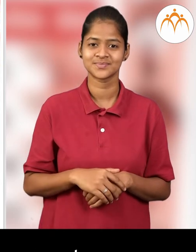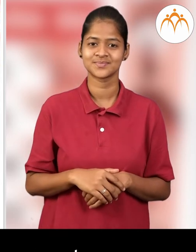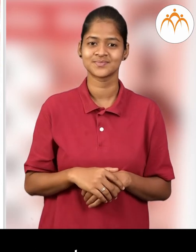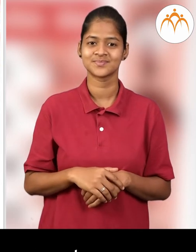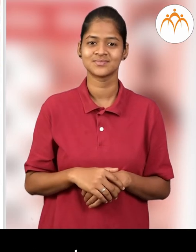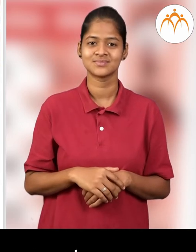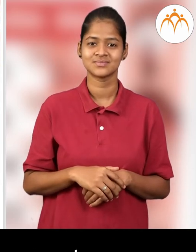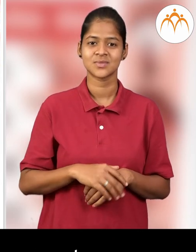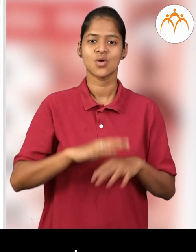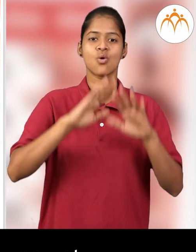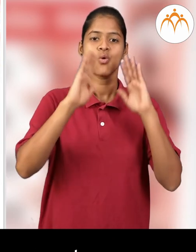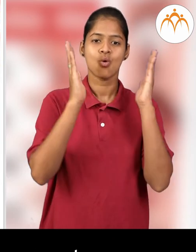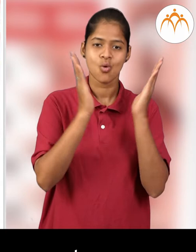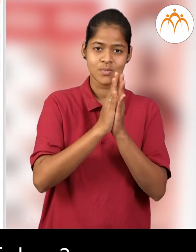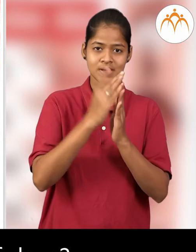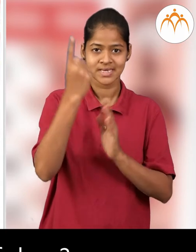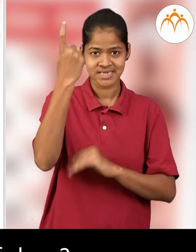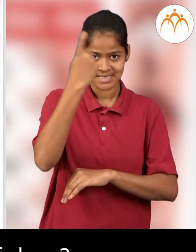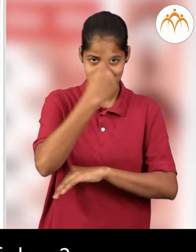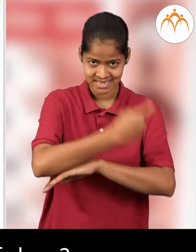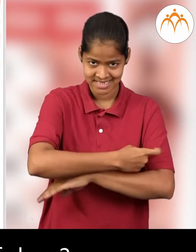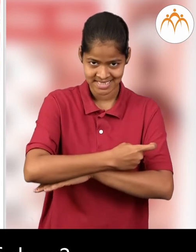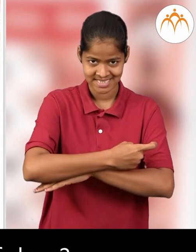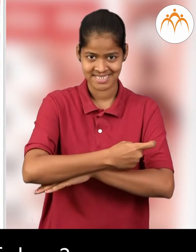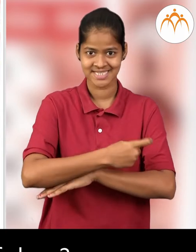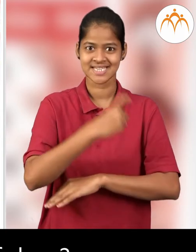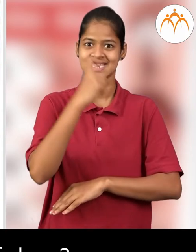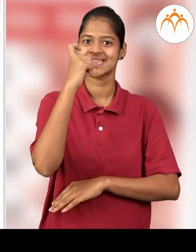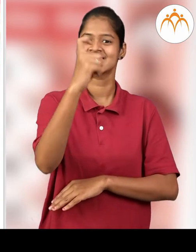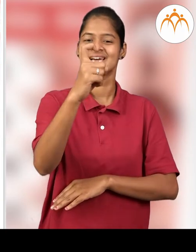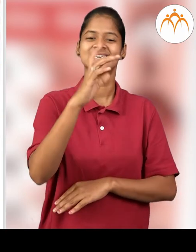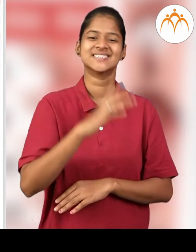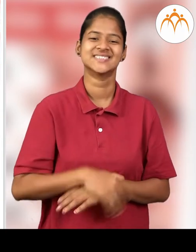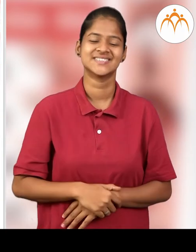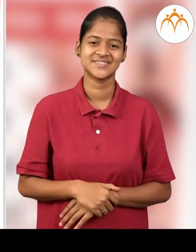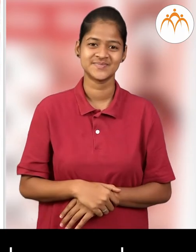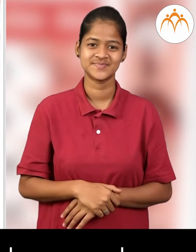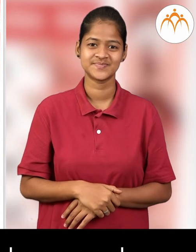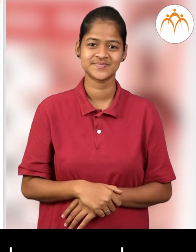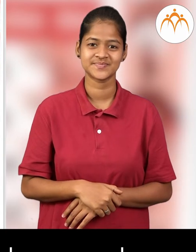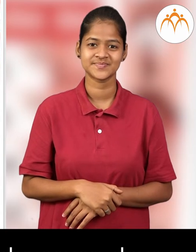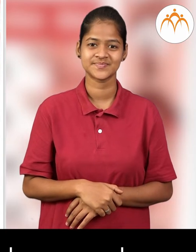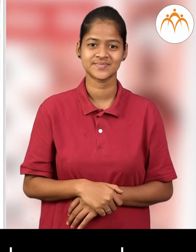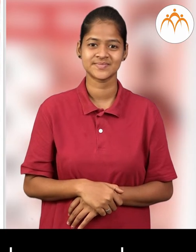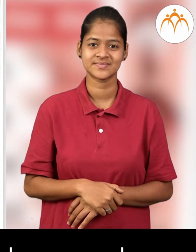have if you count all the names of the days? Right. All names of the days